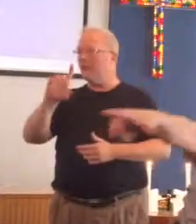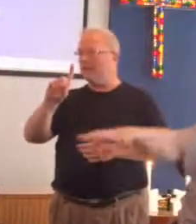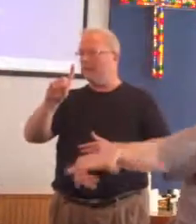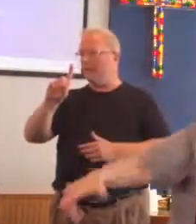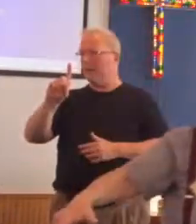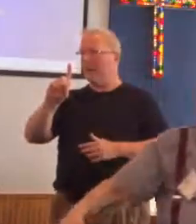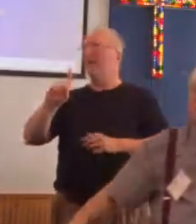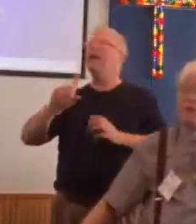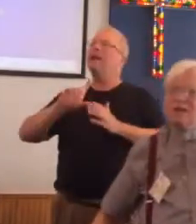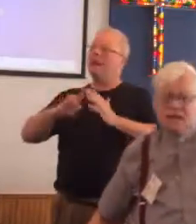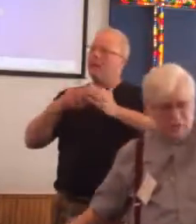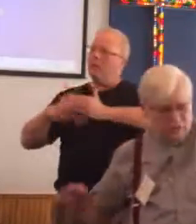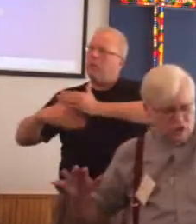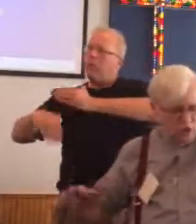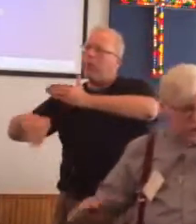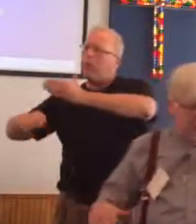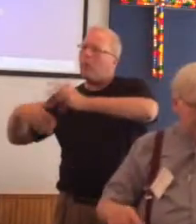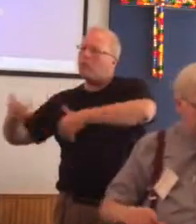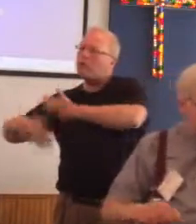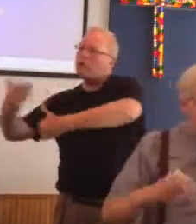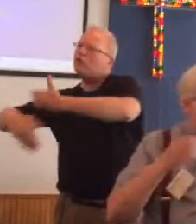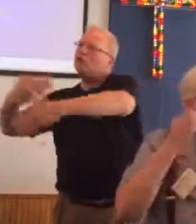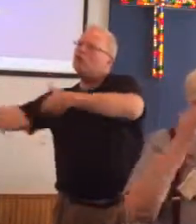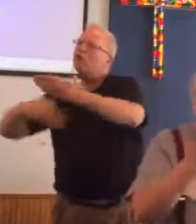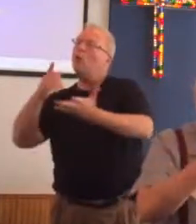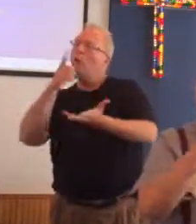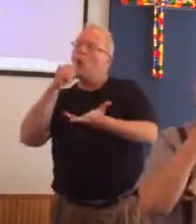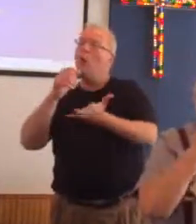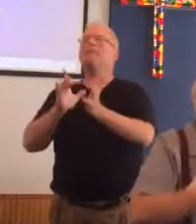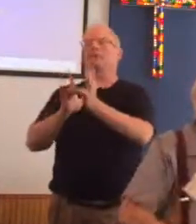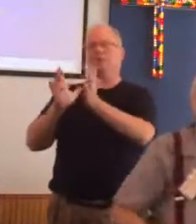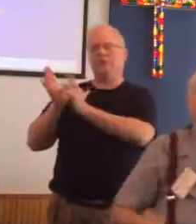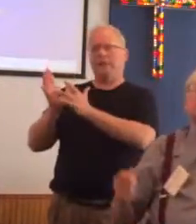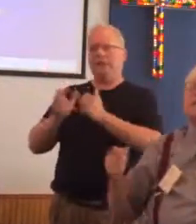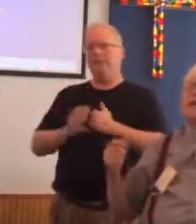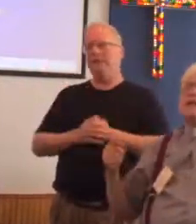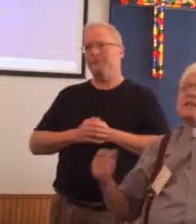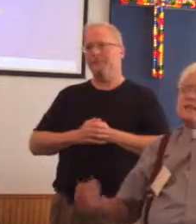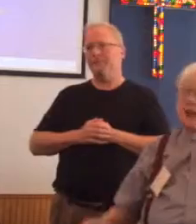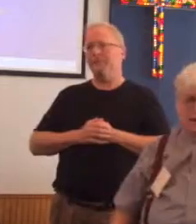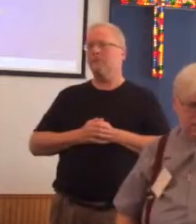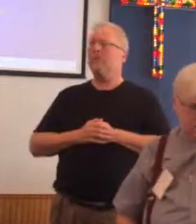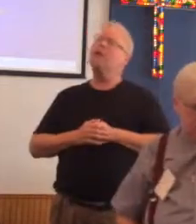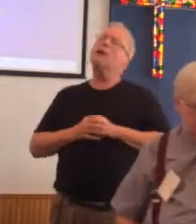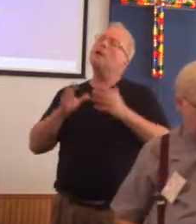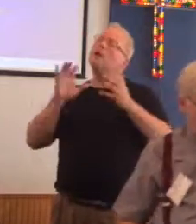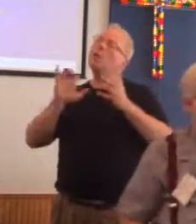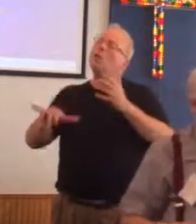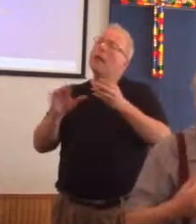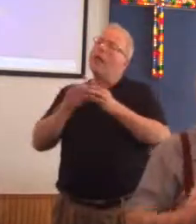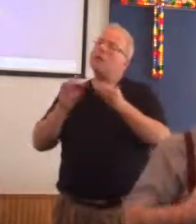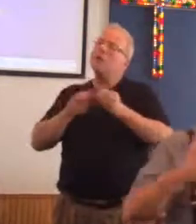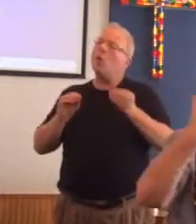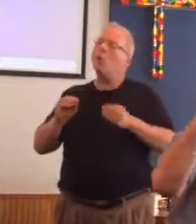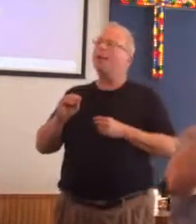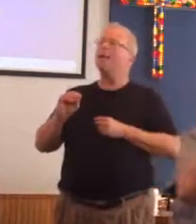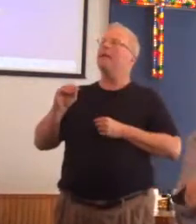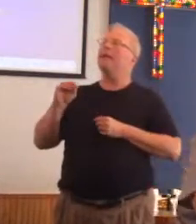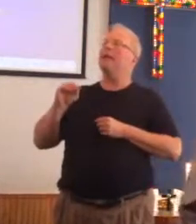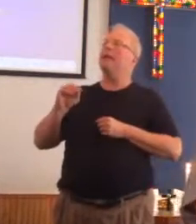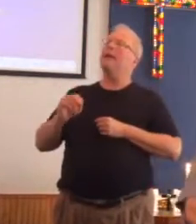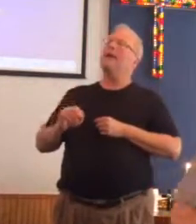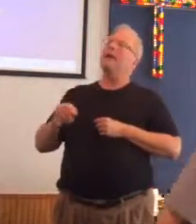of you remember the story. The story is Naomi and her husbands and sons moved